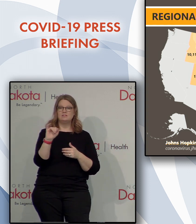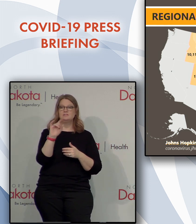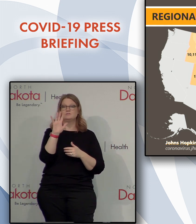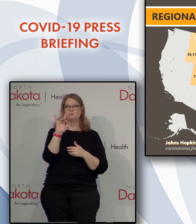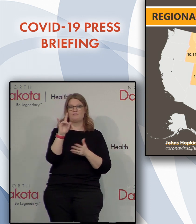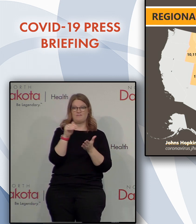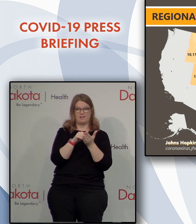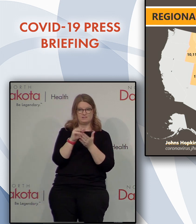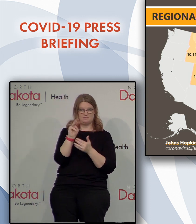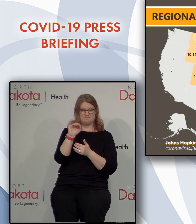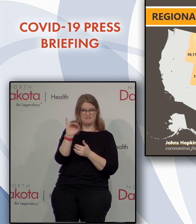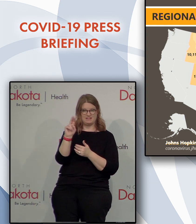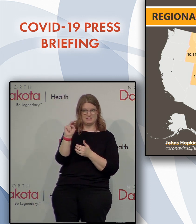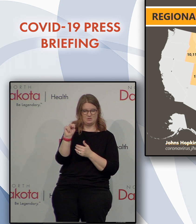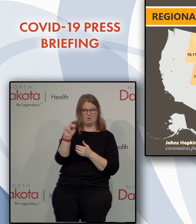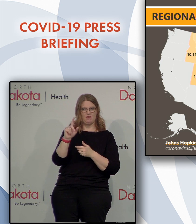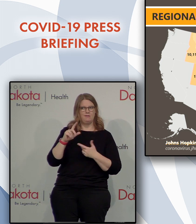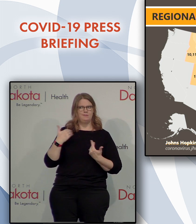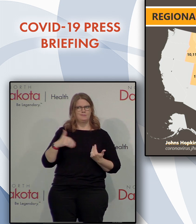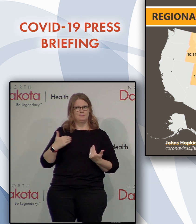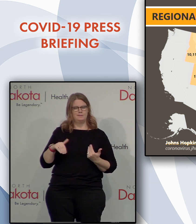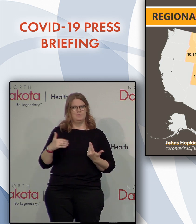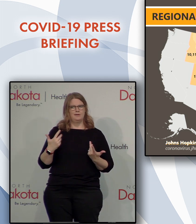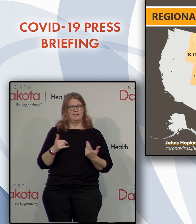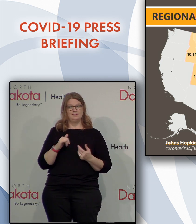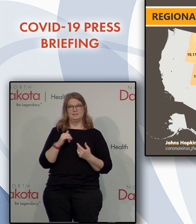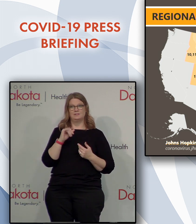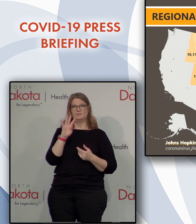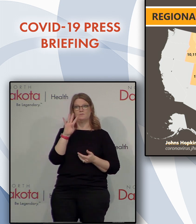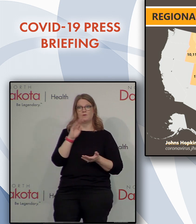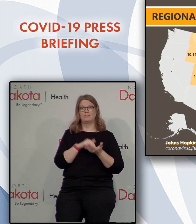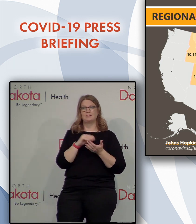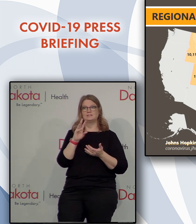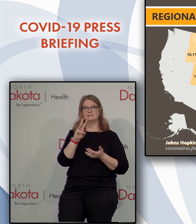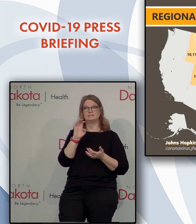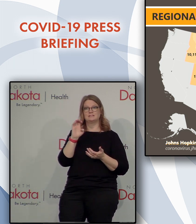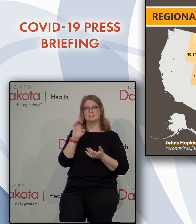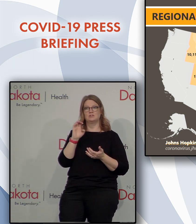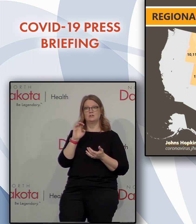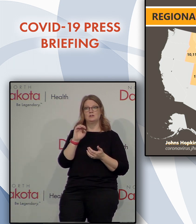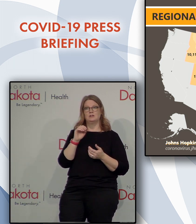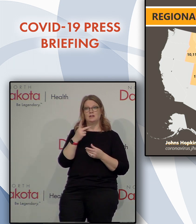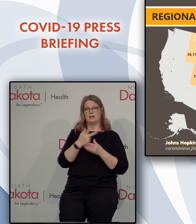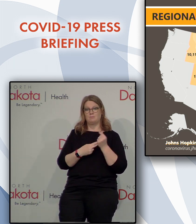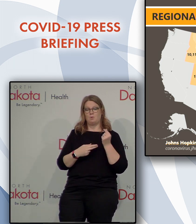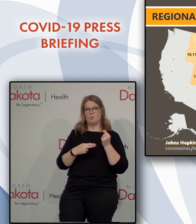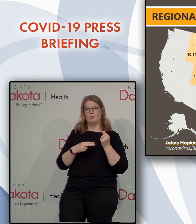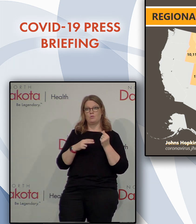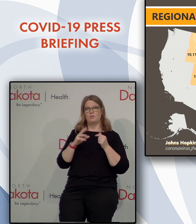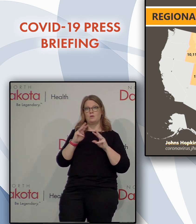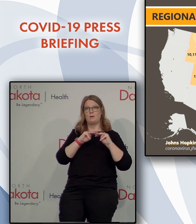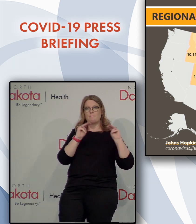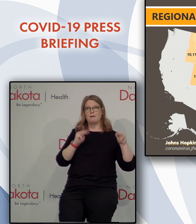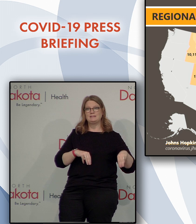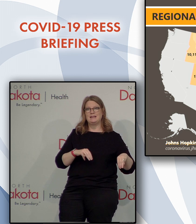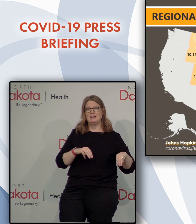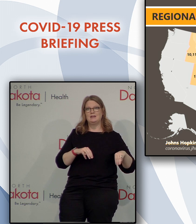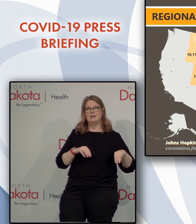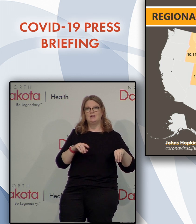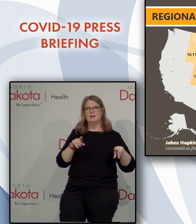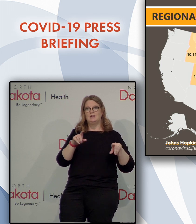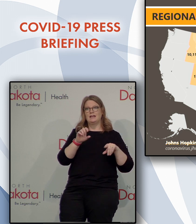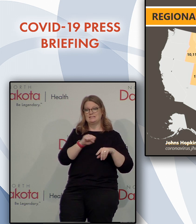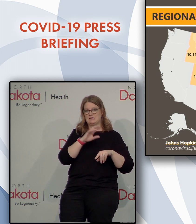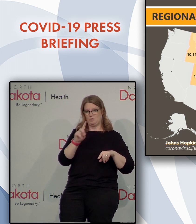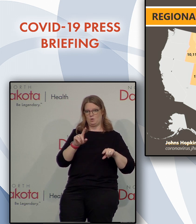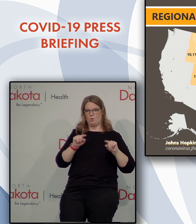25,000 in Minnesota, and 4,600 approximately in both Montana and